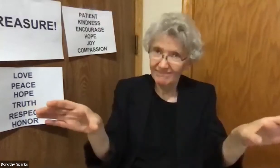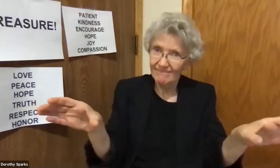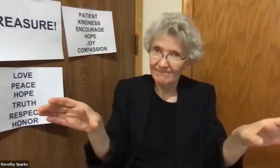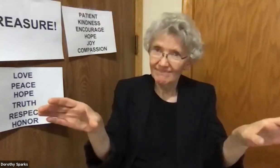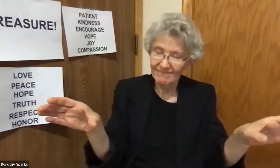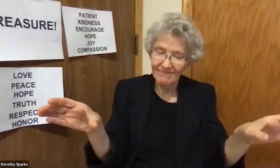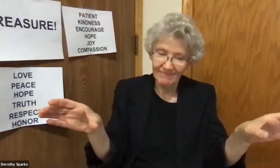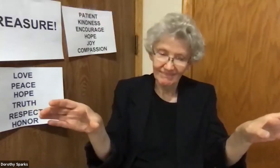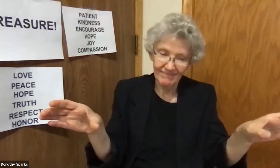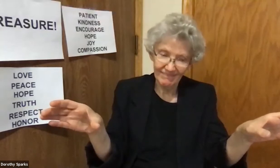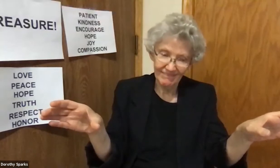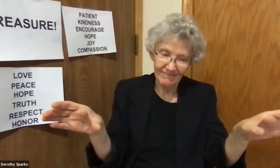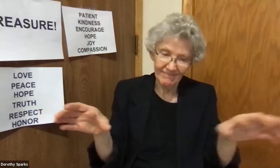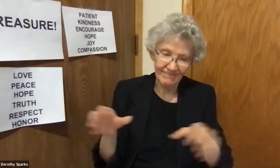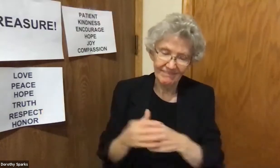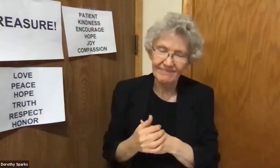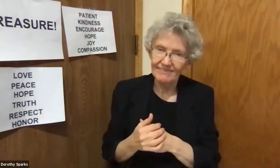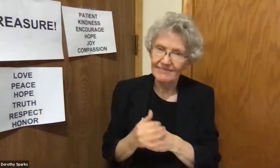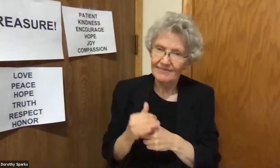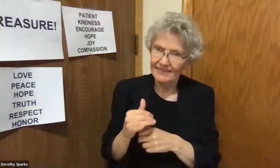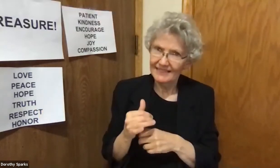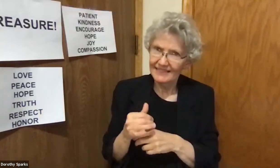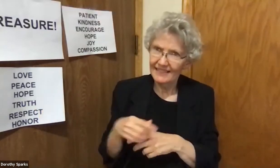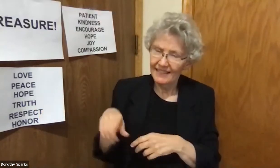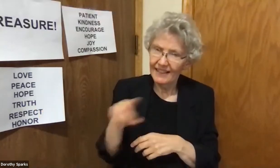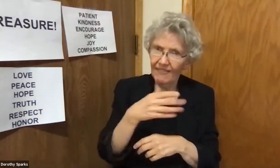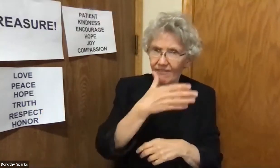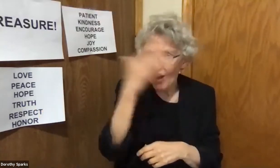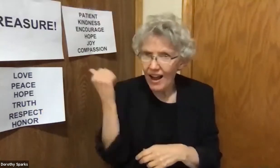because this can lead to division.